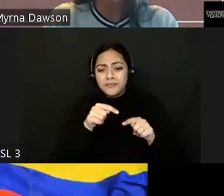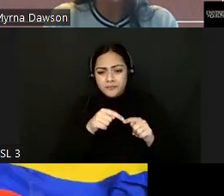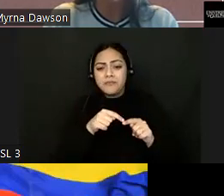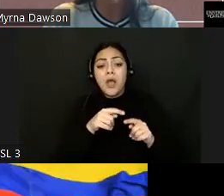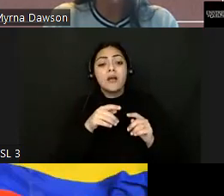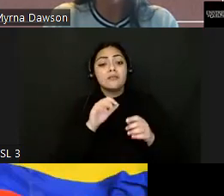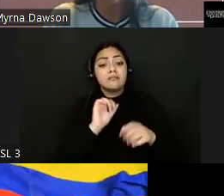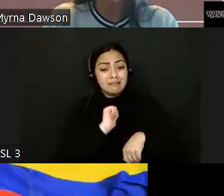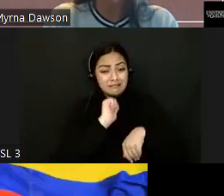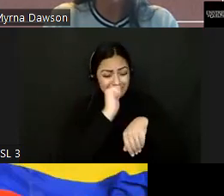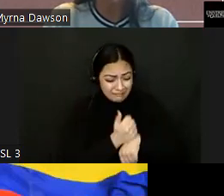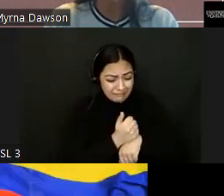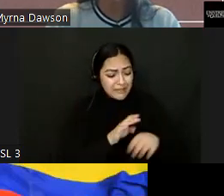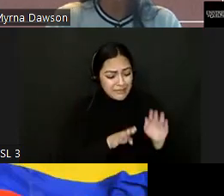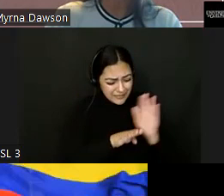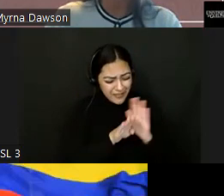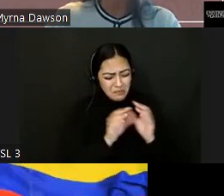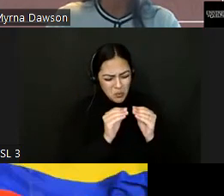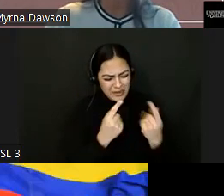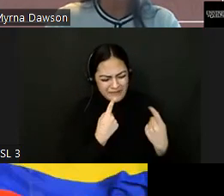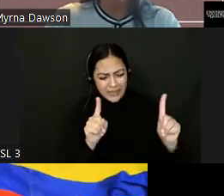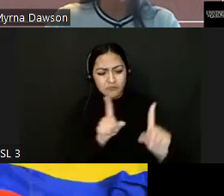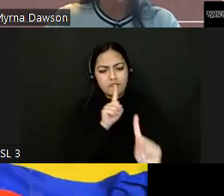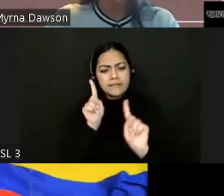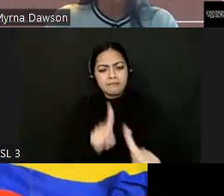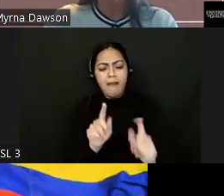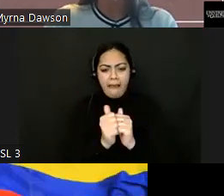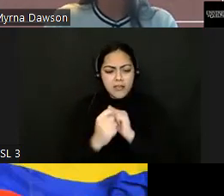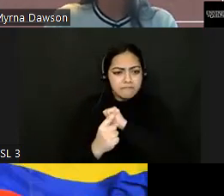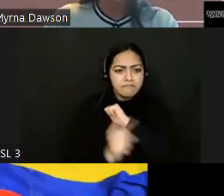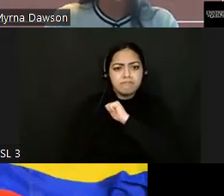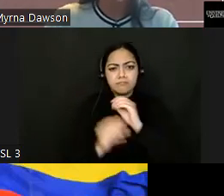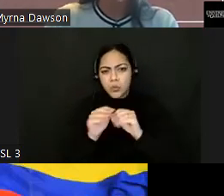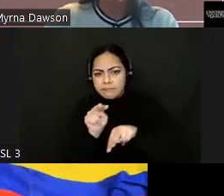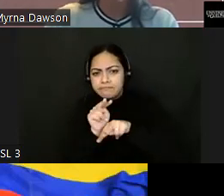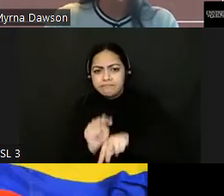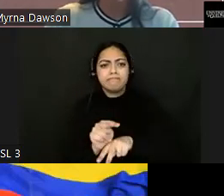the development of more effective responses.